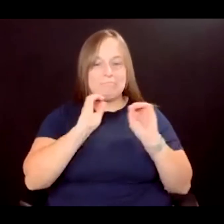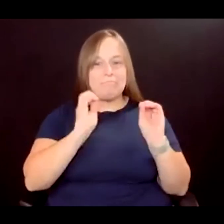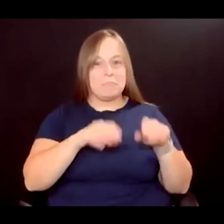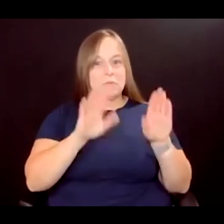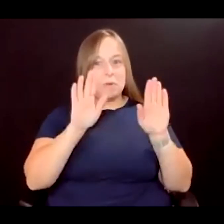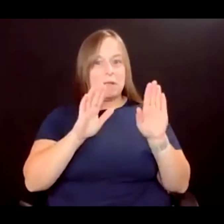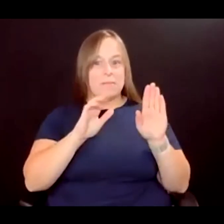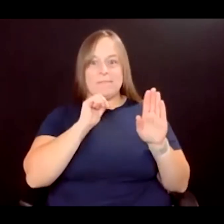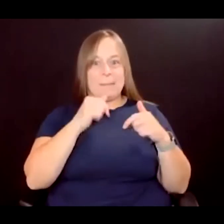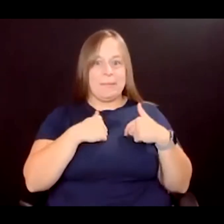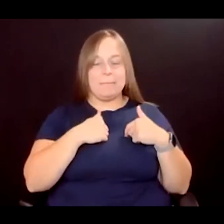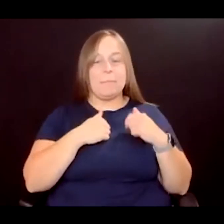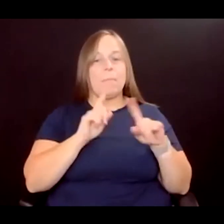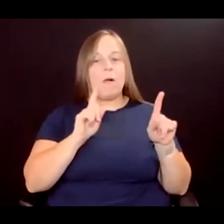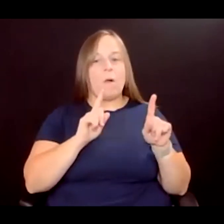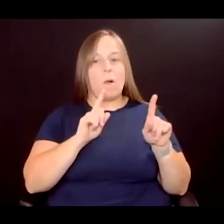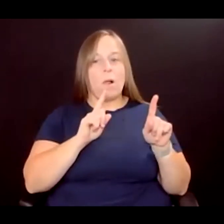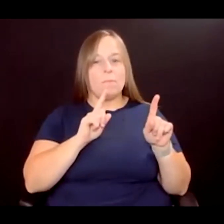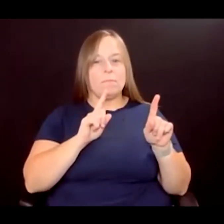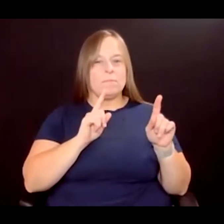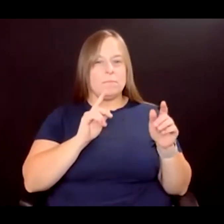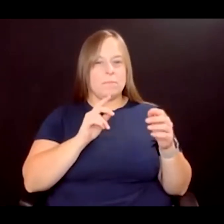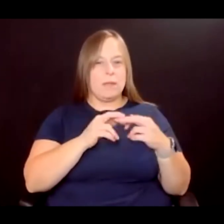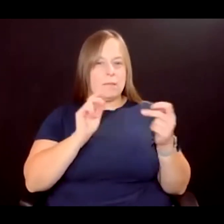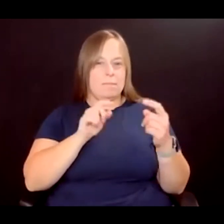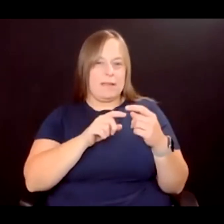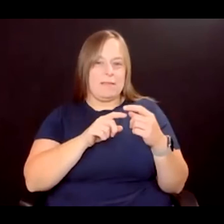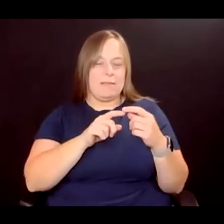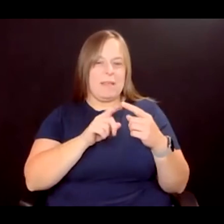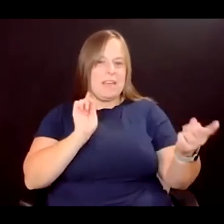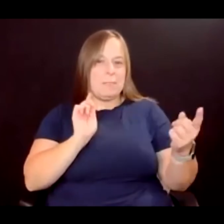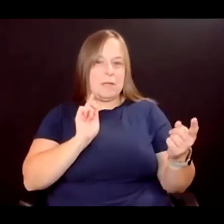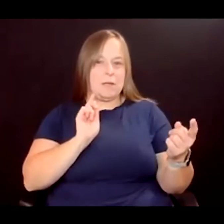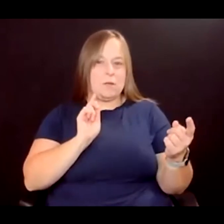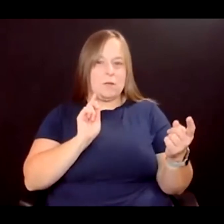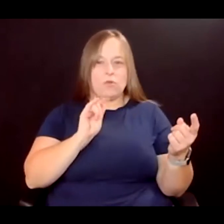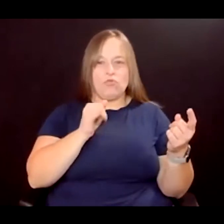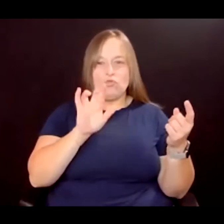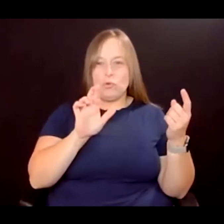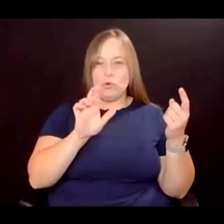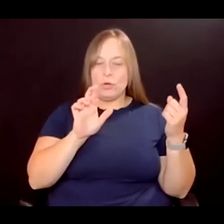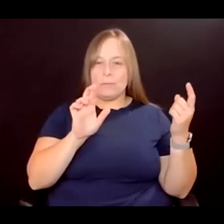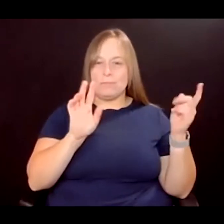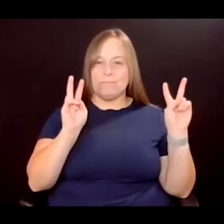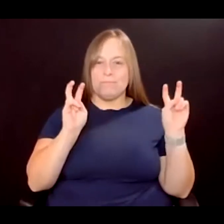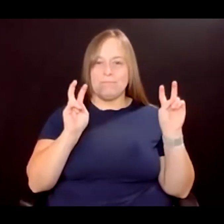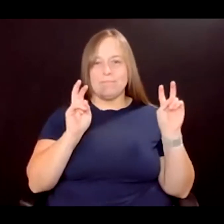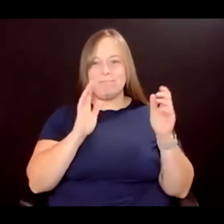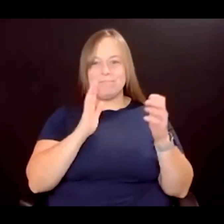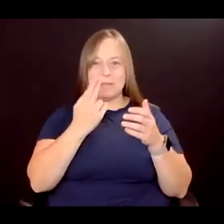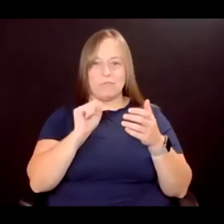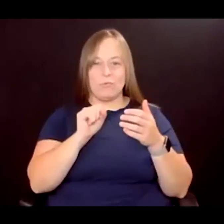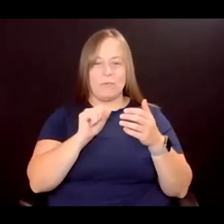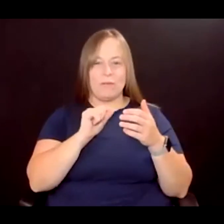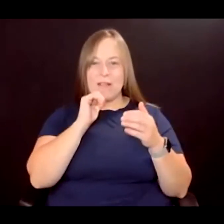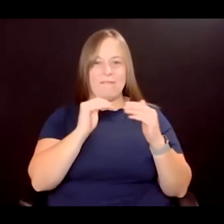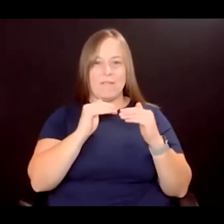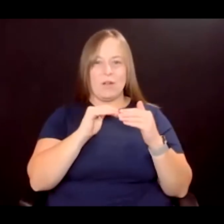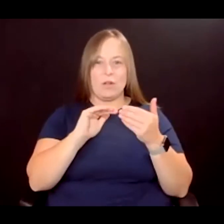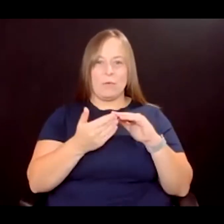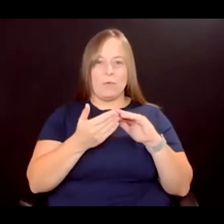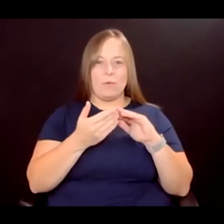or possibly consolidate certain areas around bus stops, especially Yeah. where they can be put into a pile. And